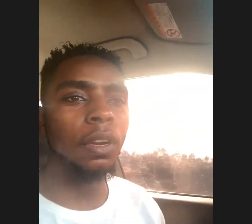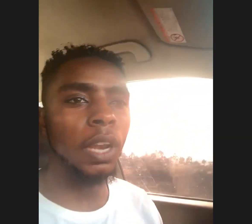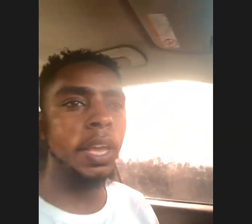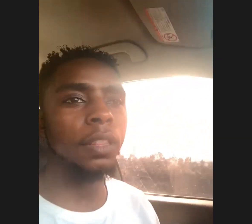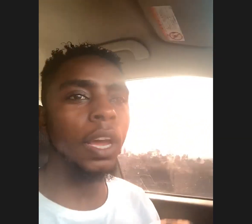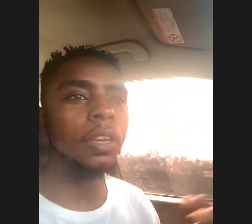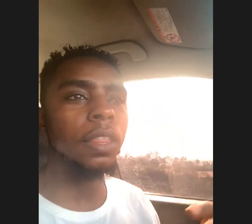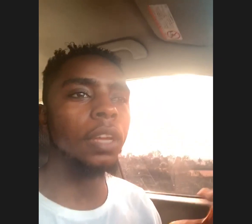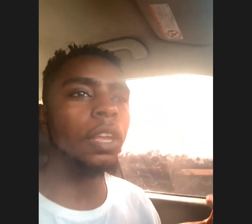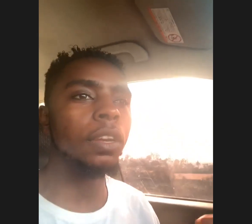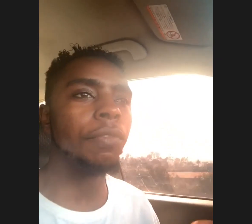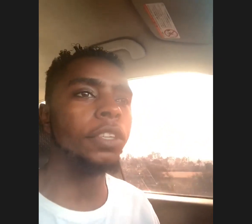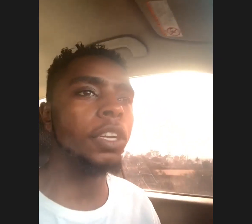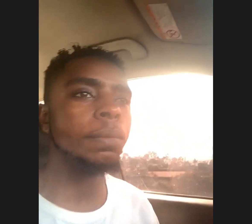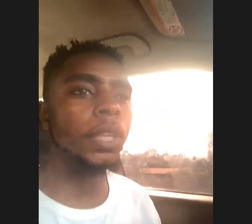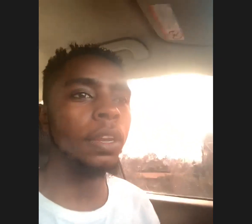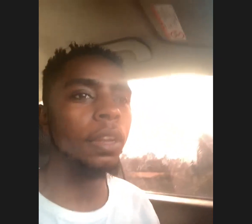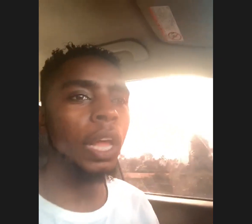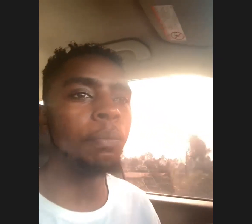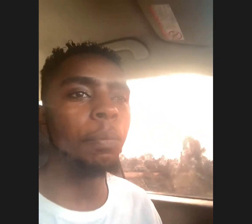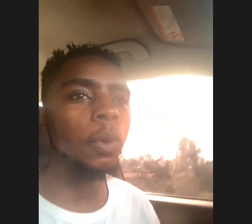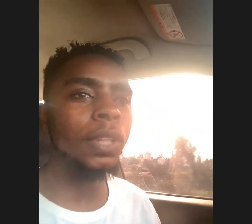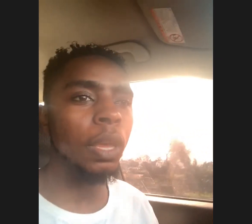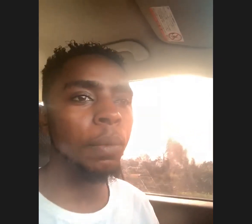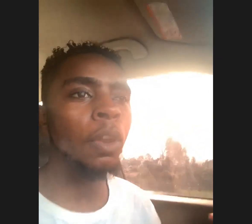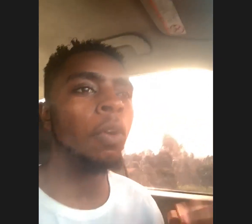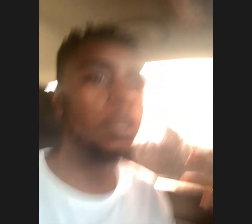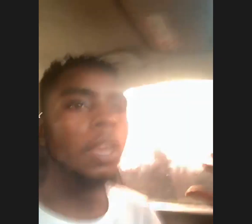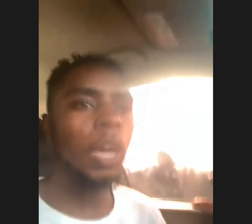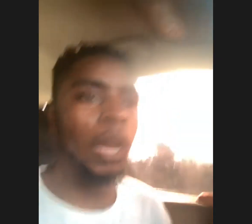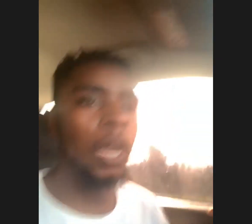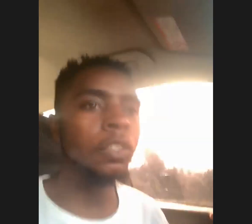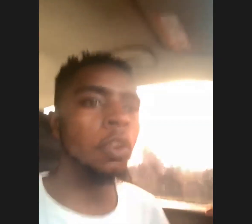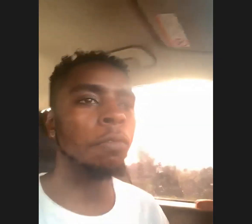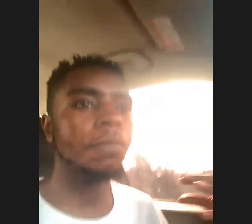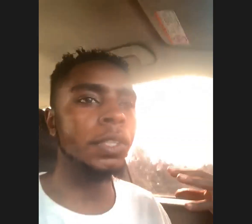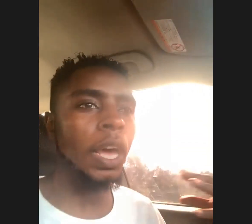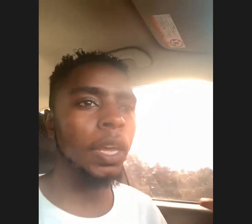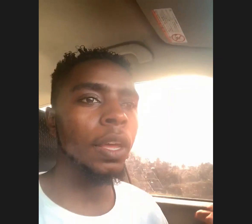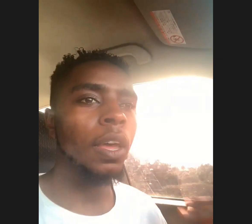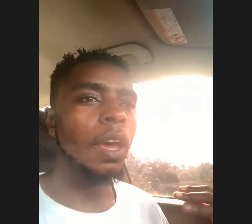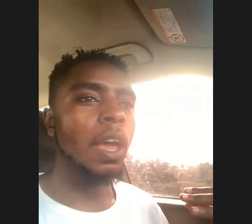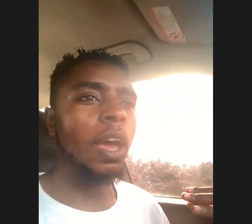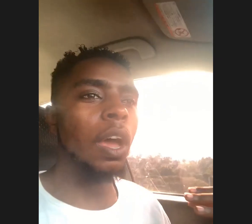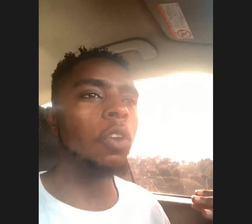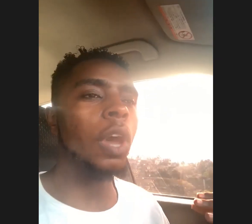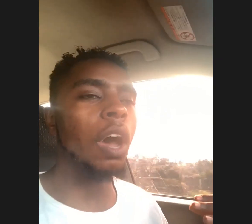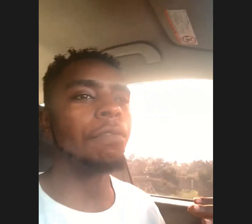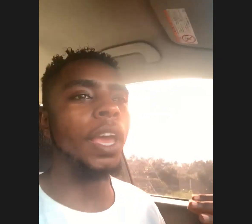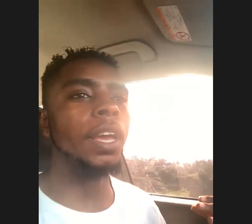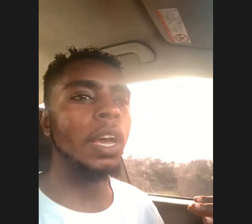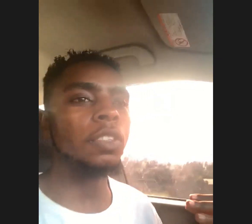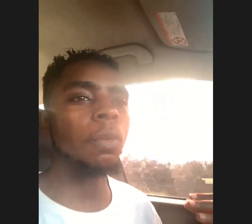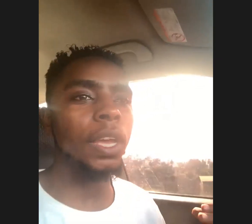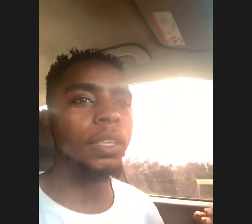in they can take different shapes and help people sleep, sort of standing. Do you